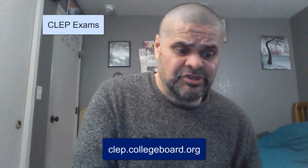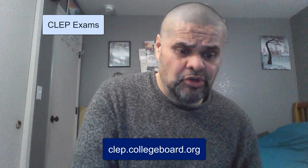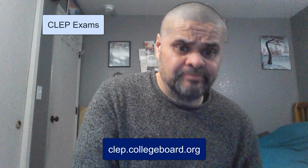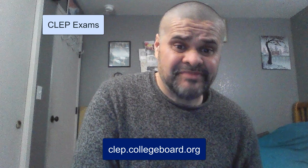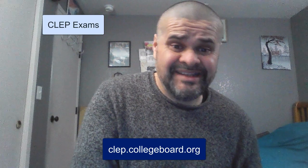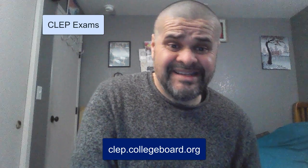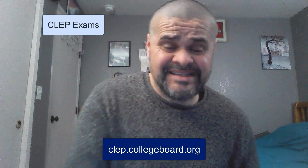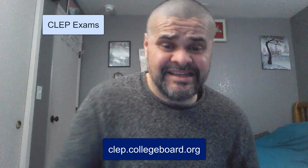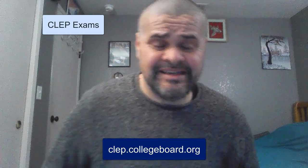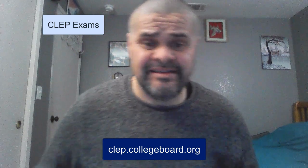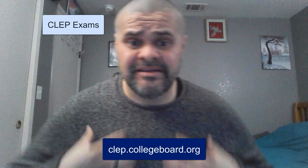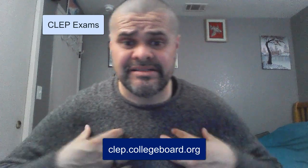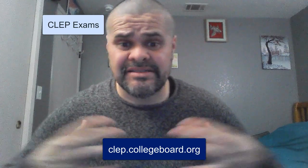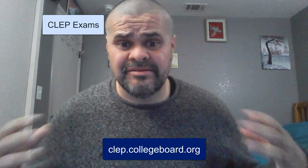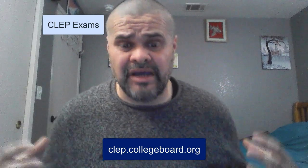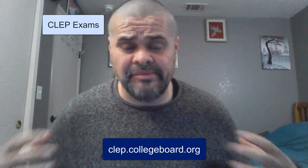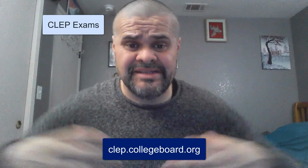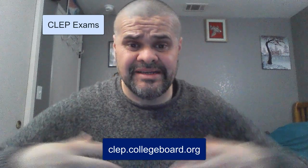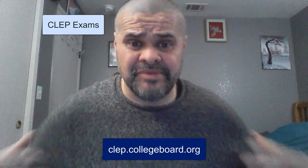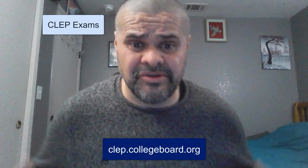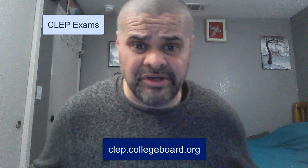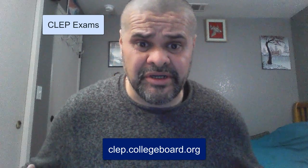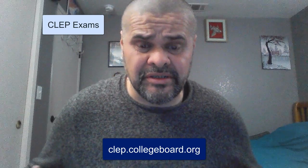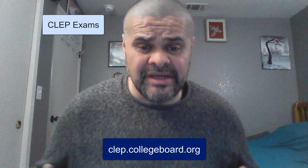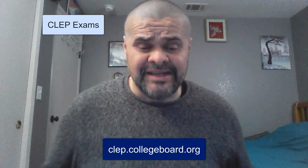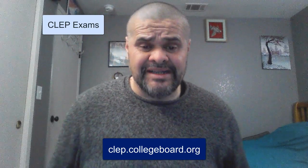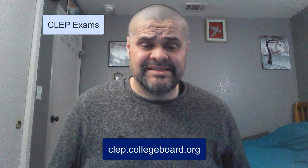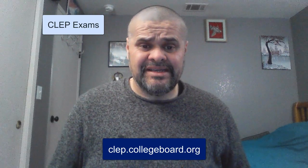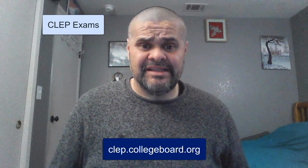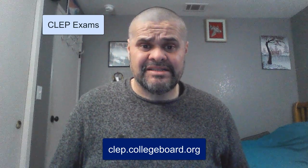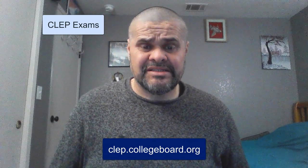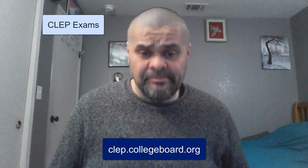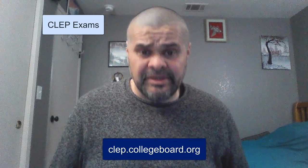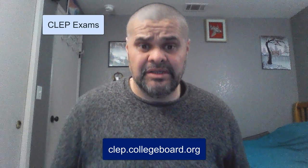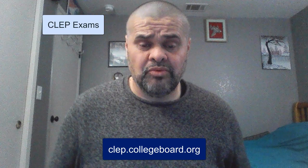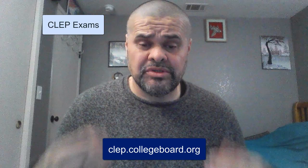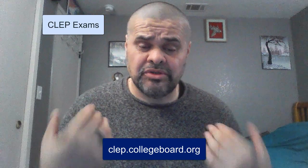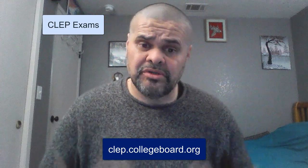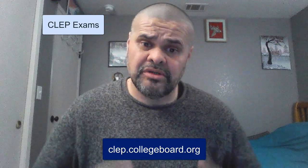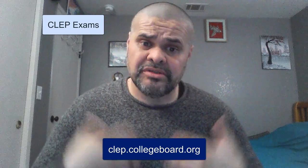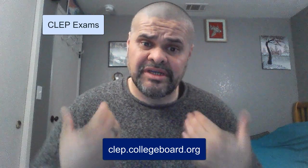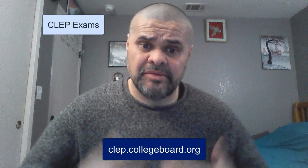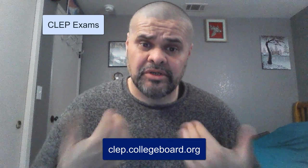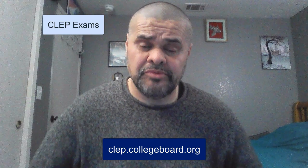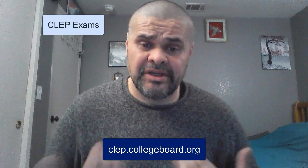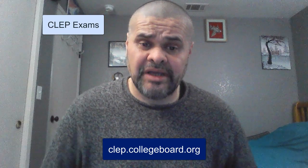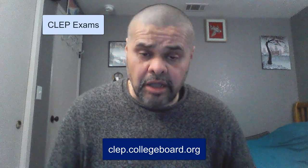So let's say, because I'm in the Sacramento area, let's say that somebody wants to go to Sacramento Community